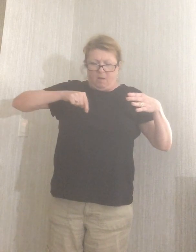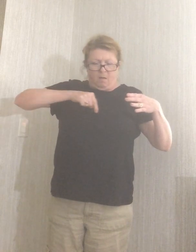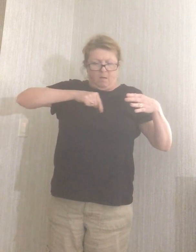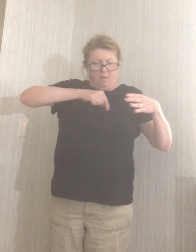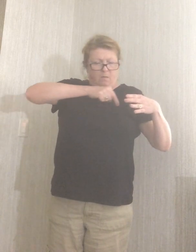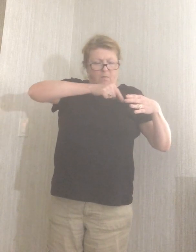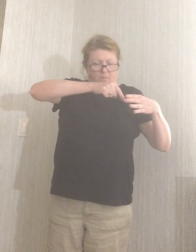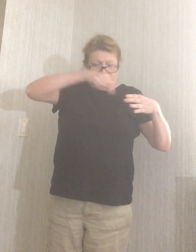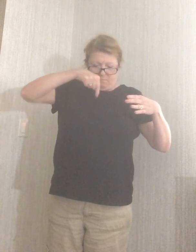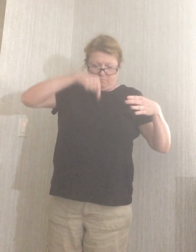sand beach.